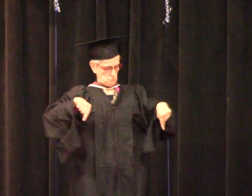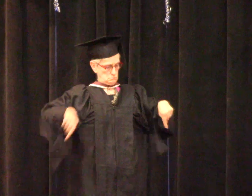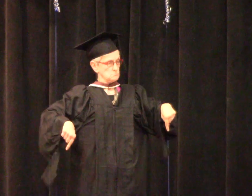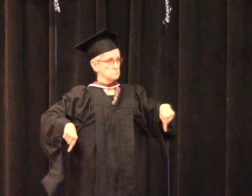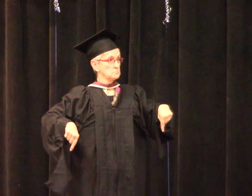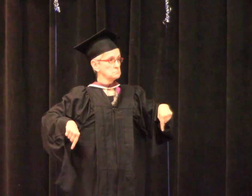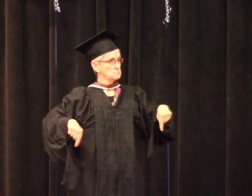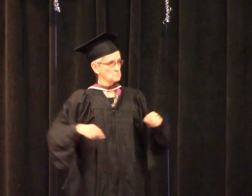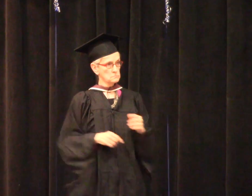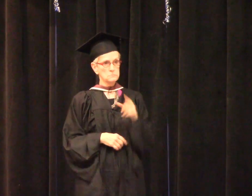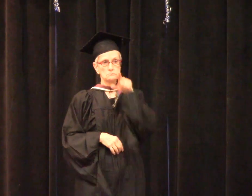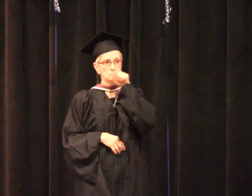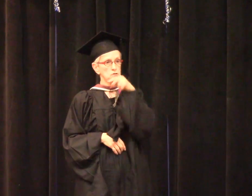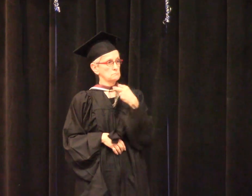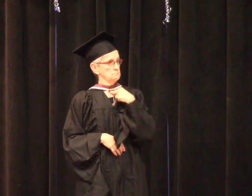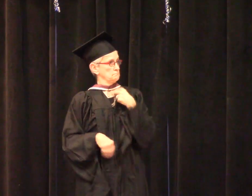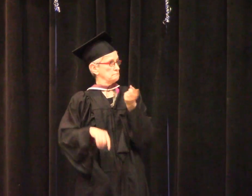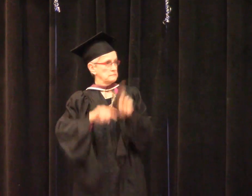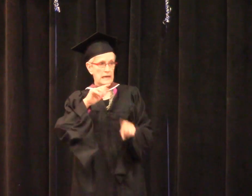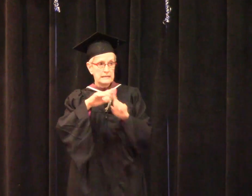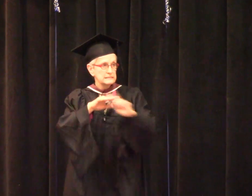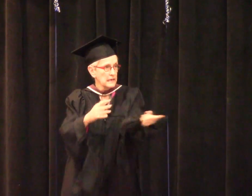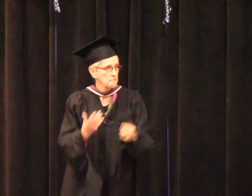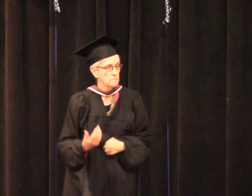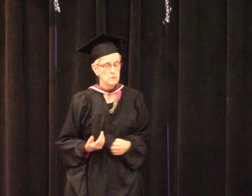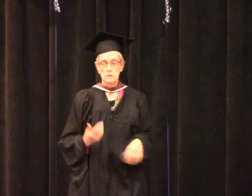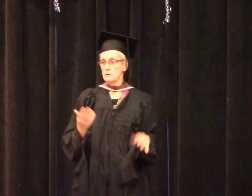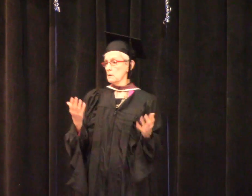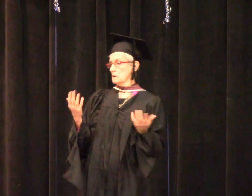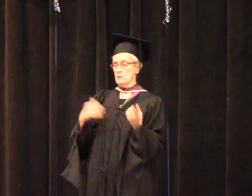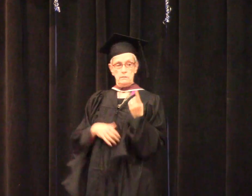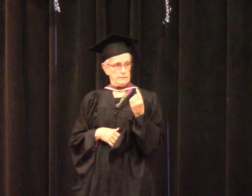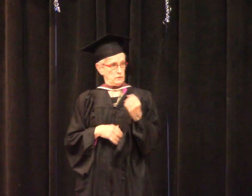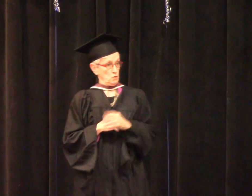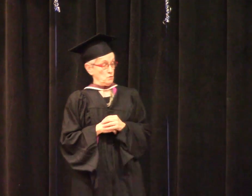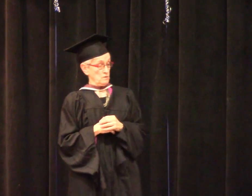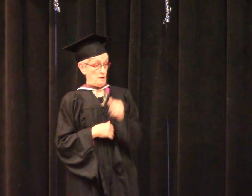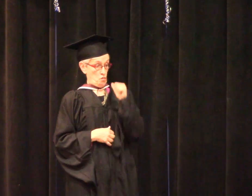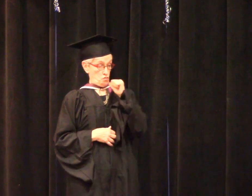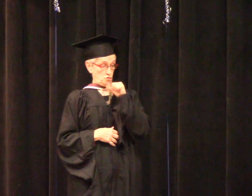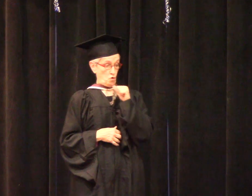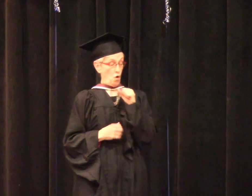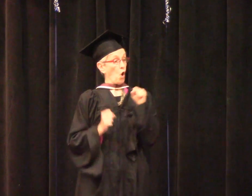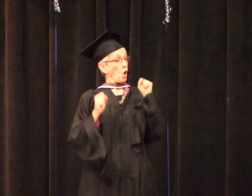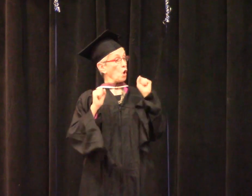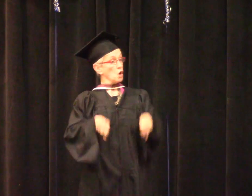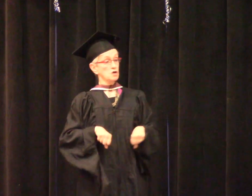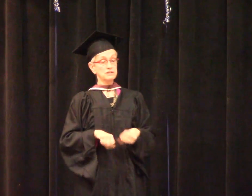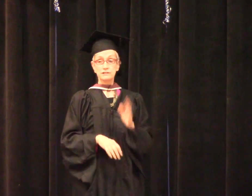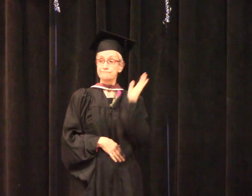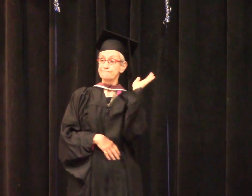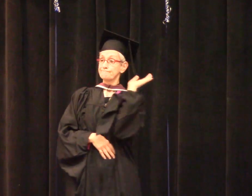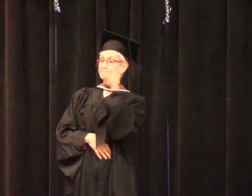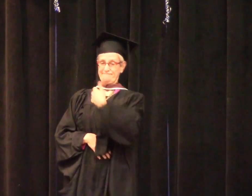guards standing outside of the cage, making sure that bird couldn't fly away. So this little girl